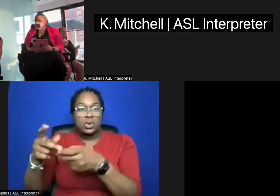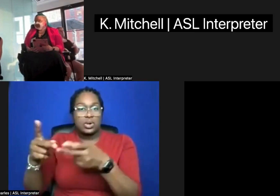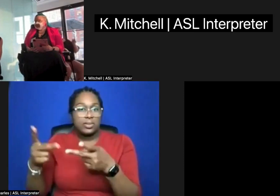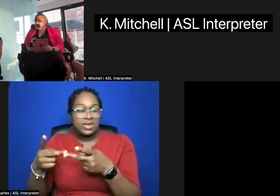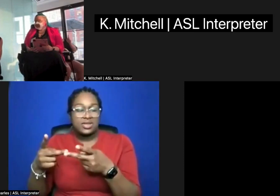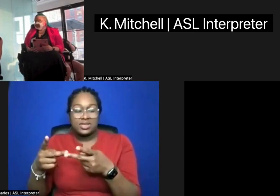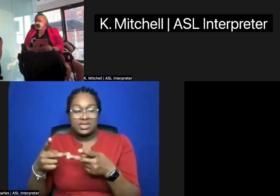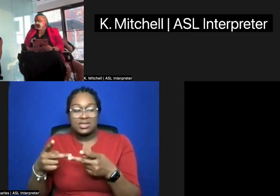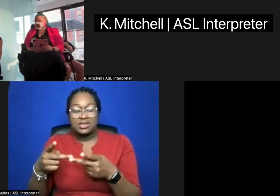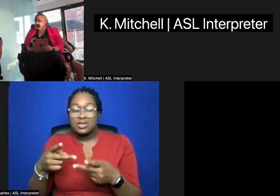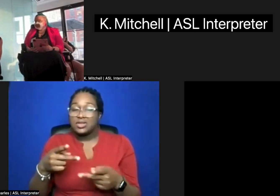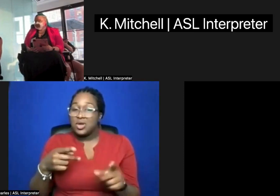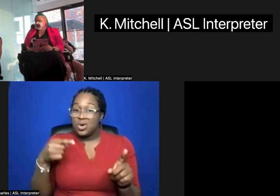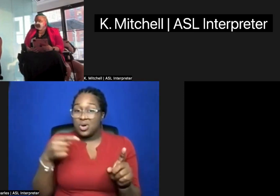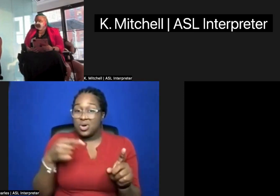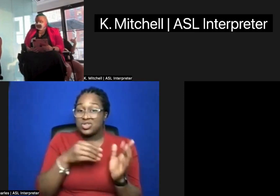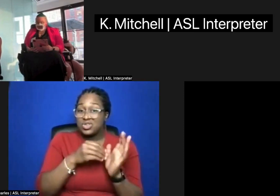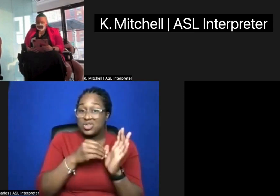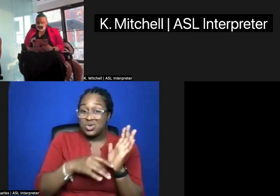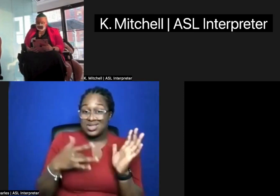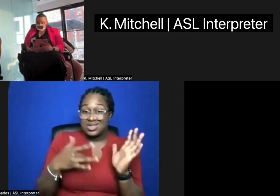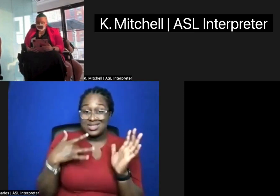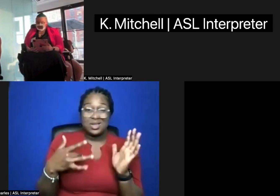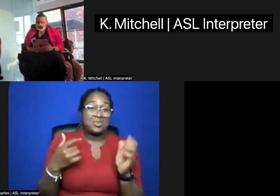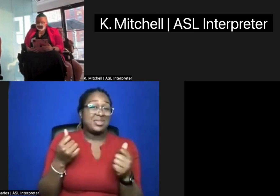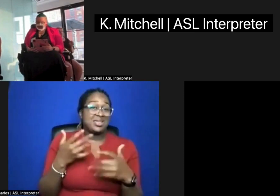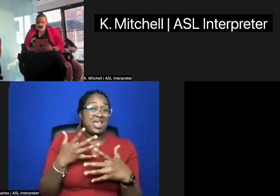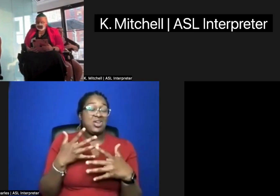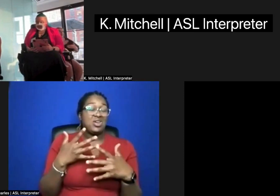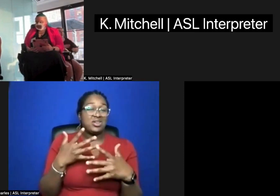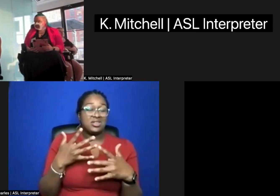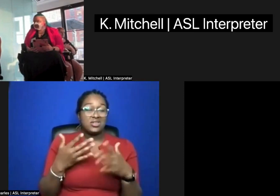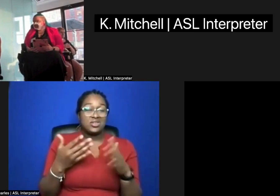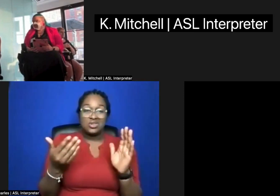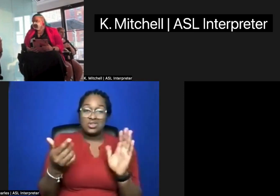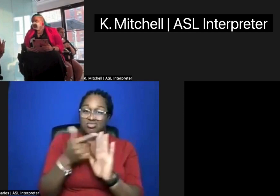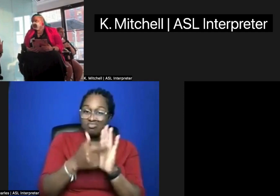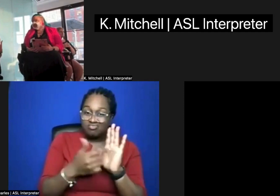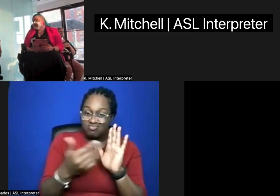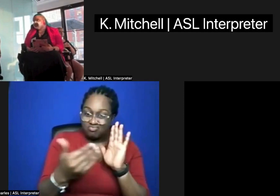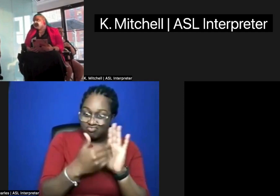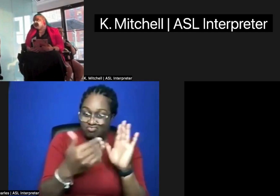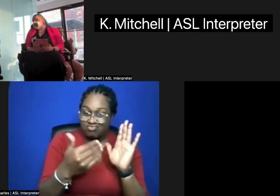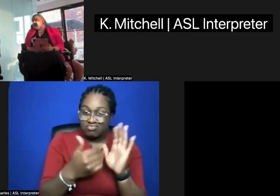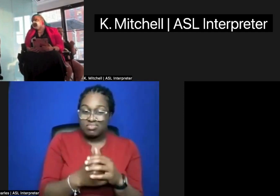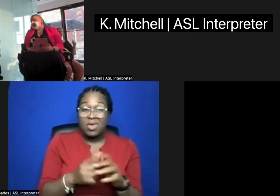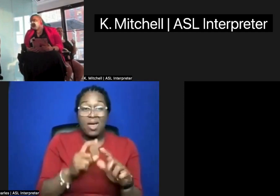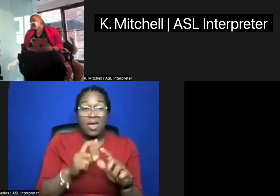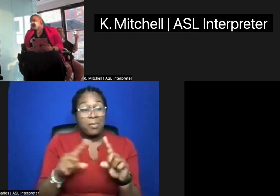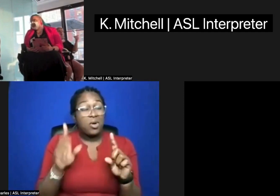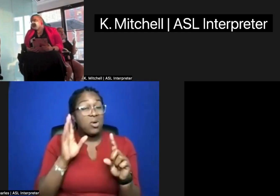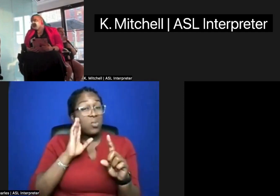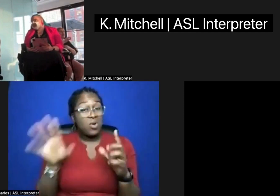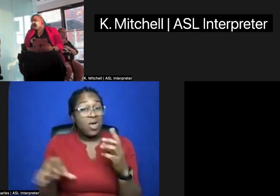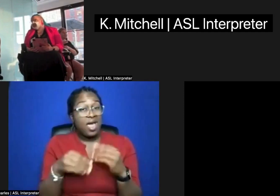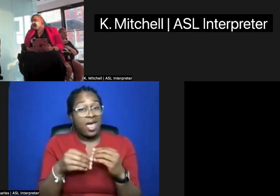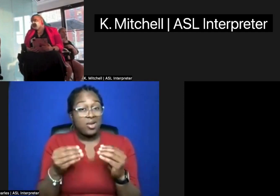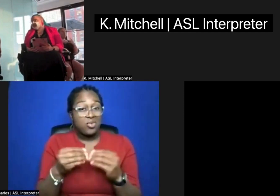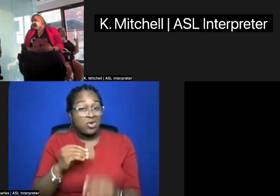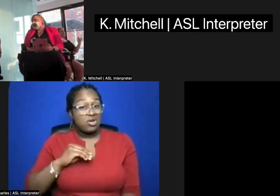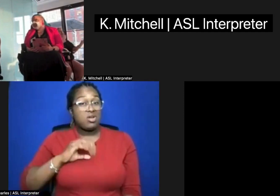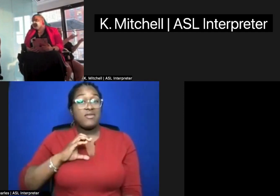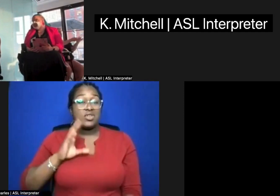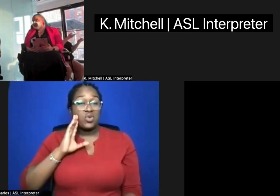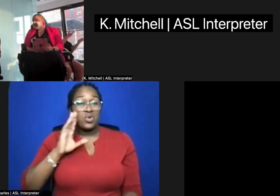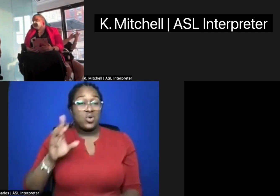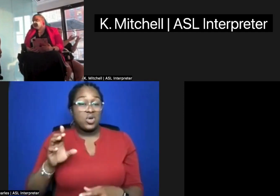are afraid to come forward. But I think what could, bolster your confidence is when you do have those emails and you